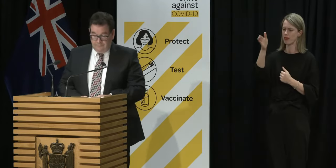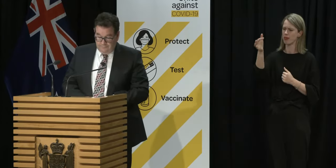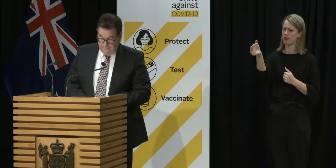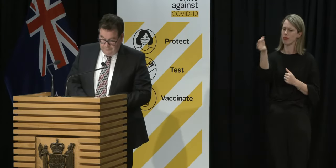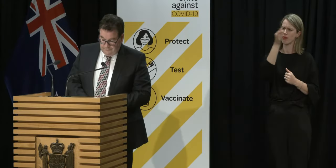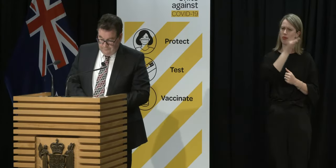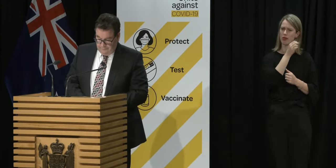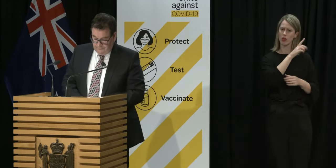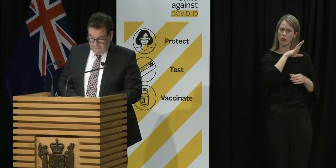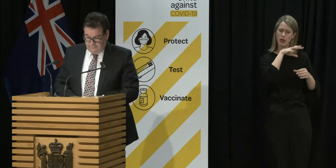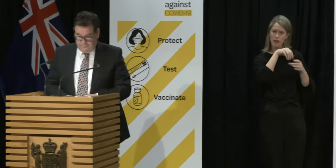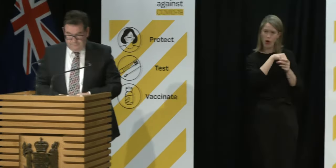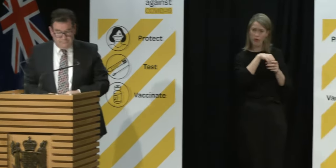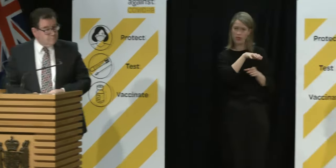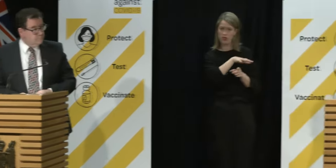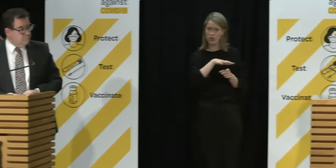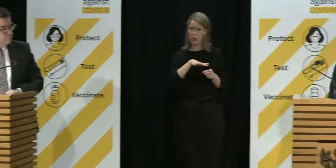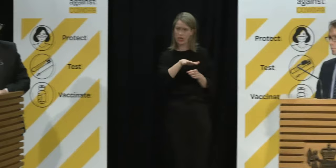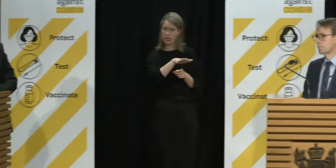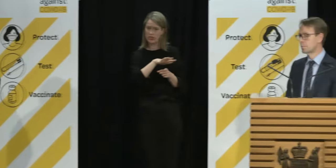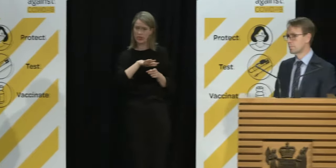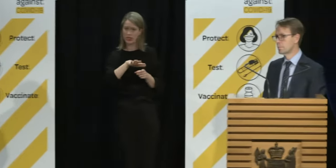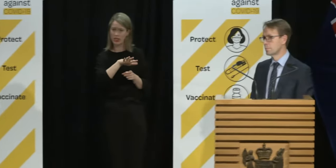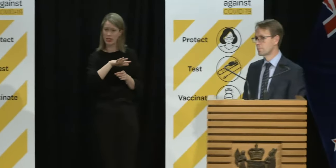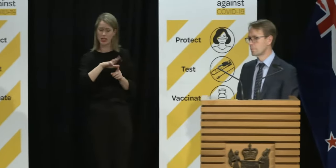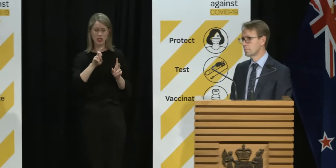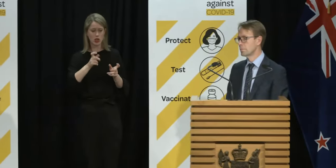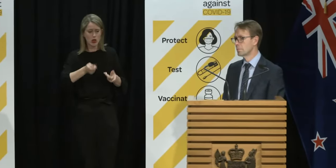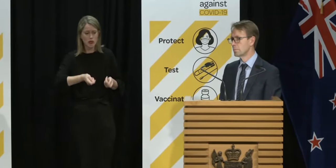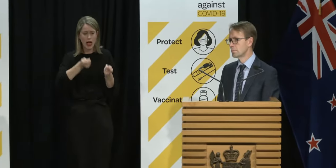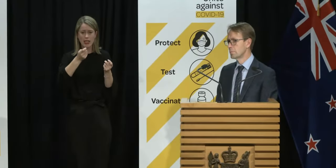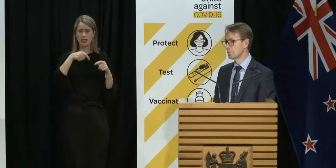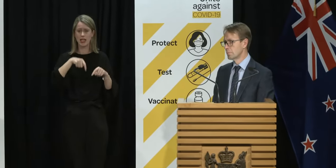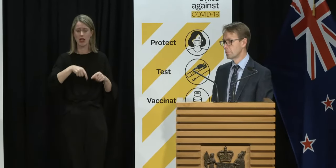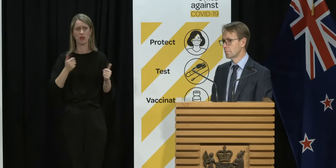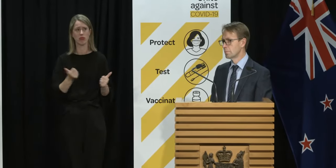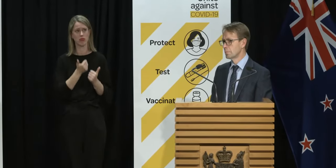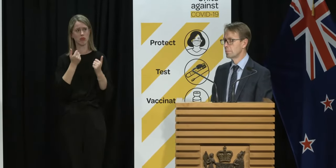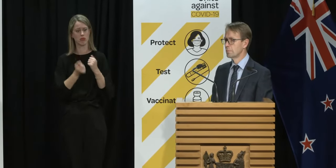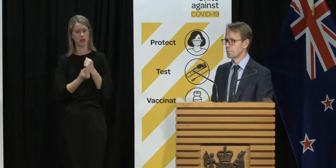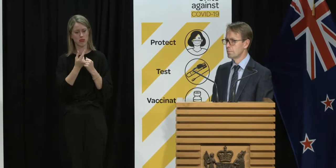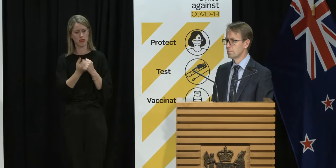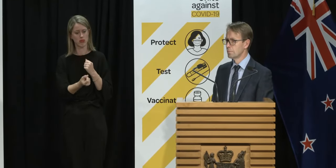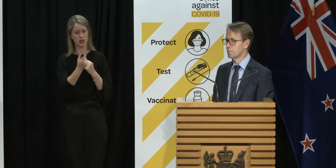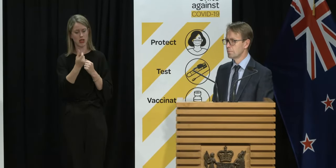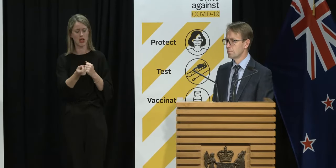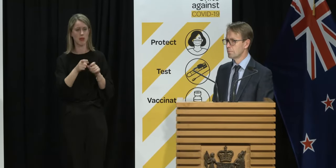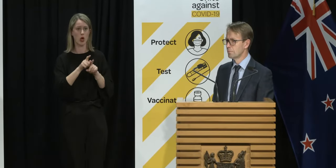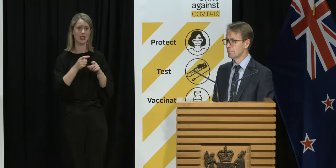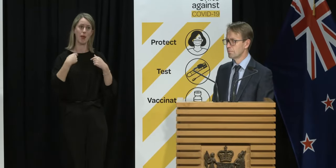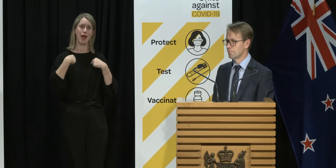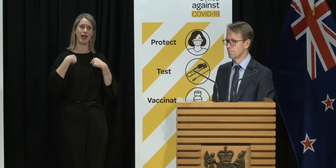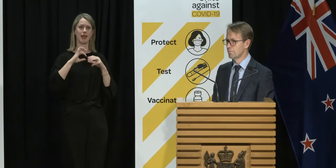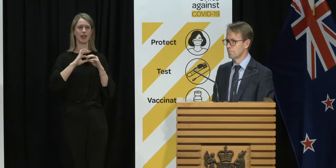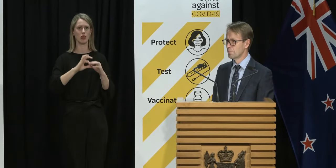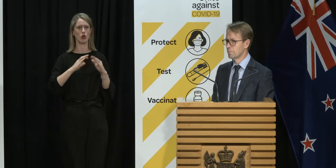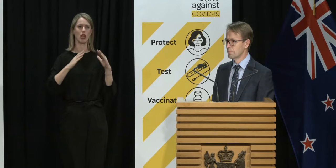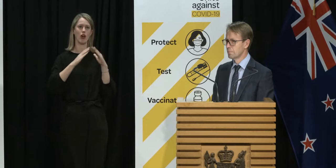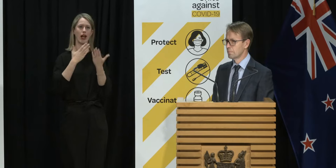have you been involved in that at all? mean the issues have been raised with you here many times, most of the time for me when it comes to Taranaki.